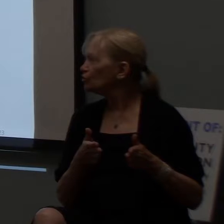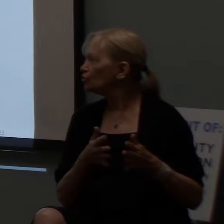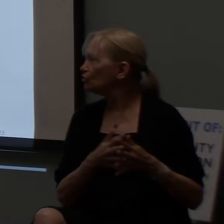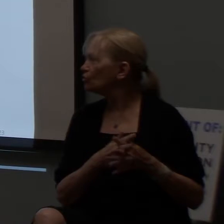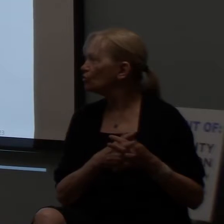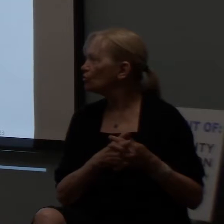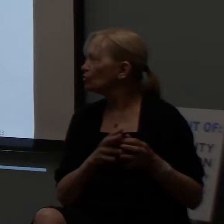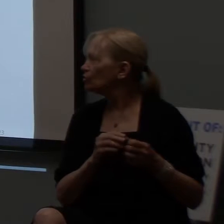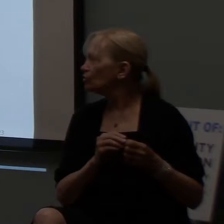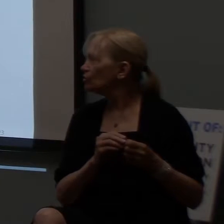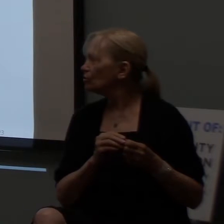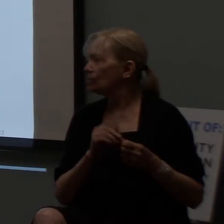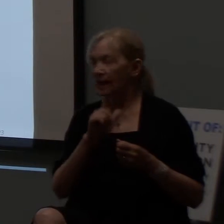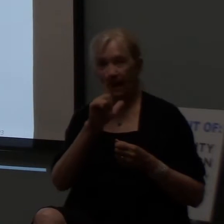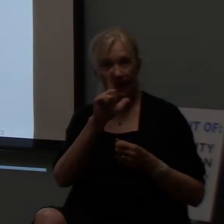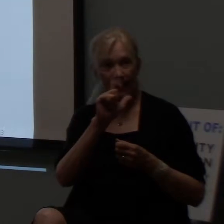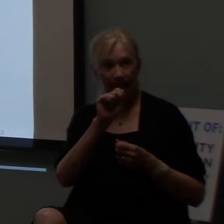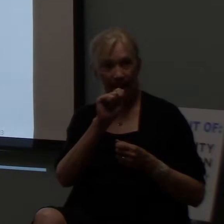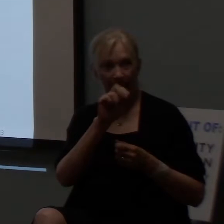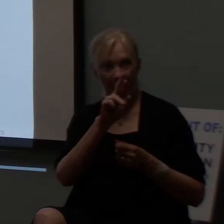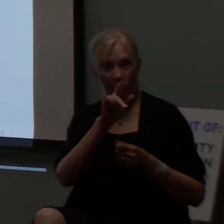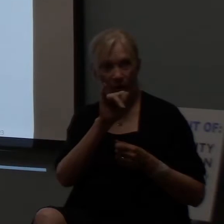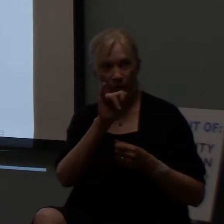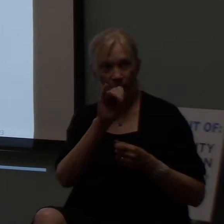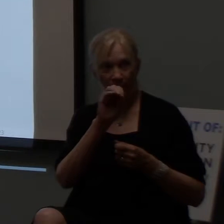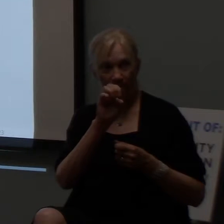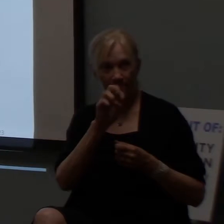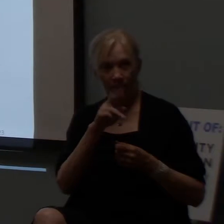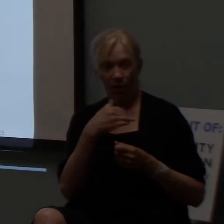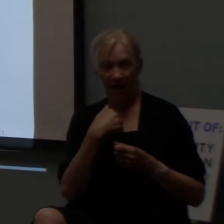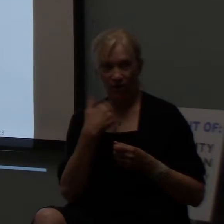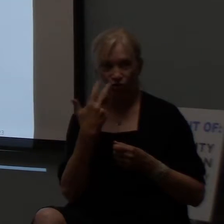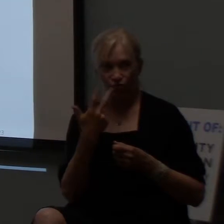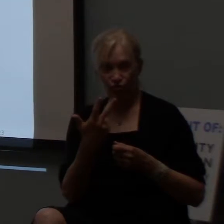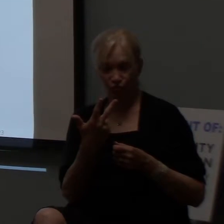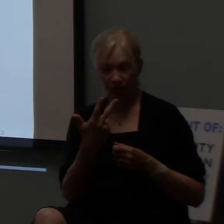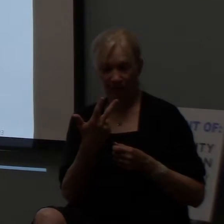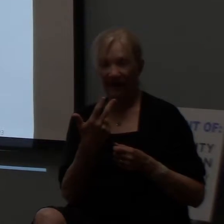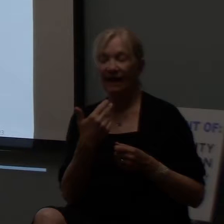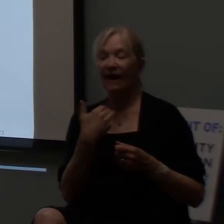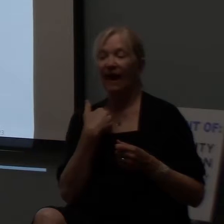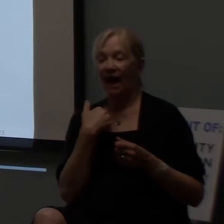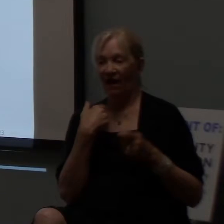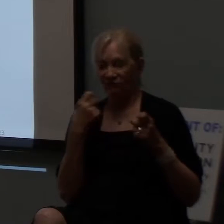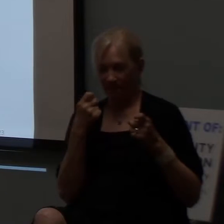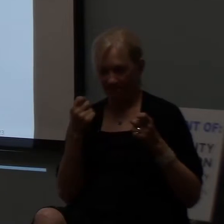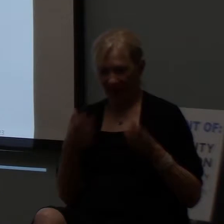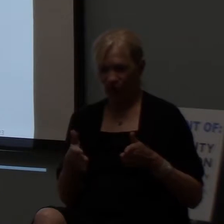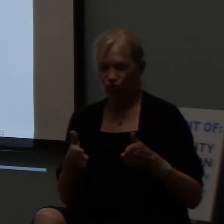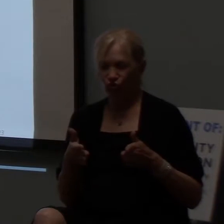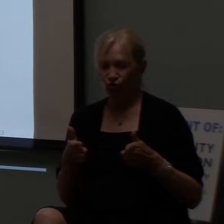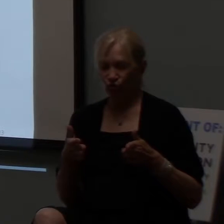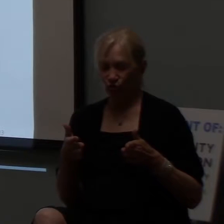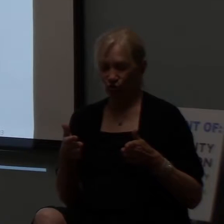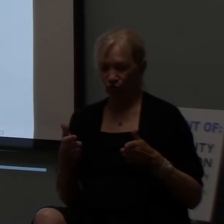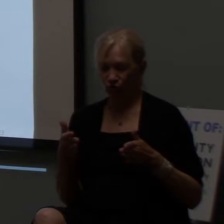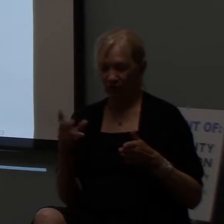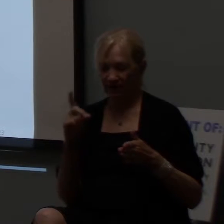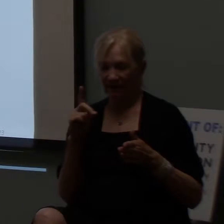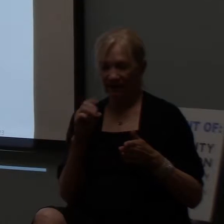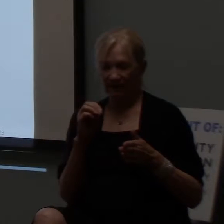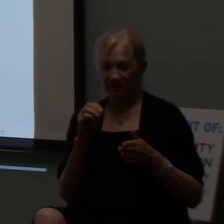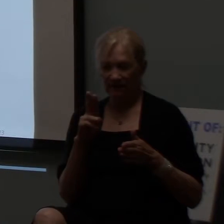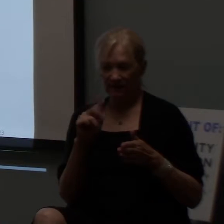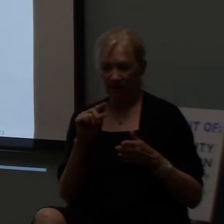down here. Okay. Larimer has 3 commissioners, and they have a county manager. Douglas